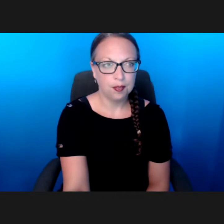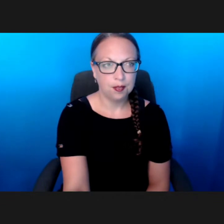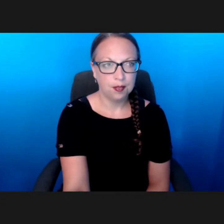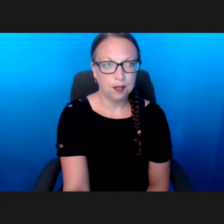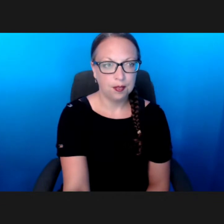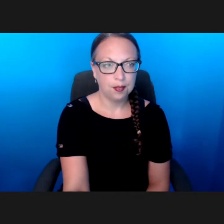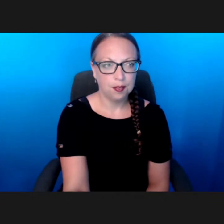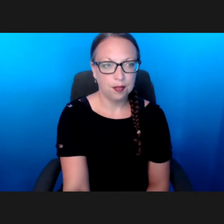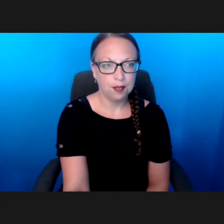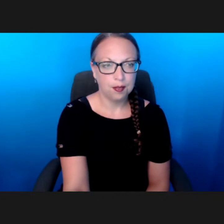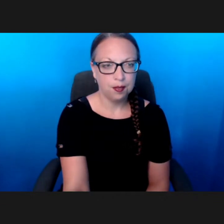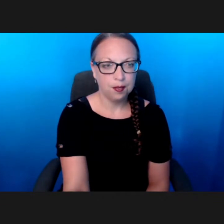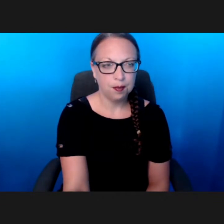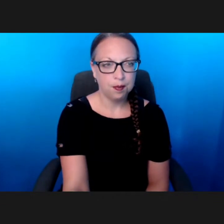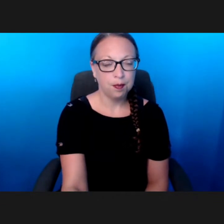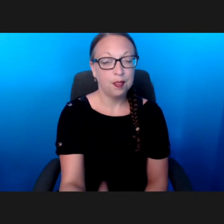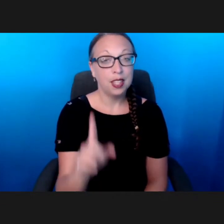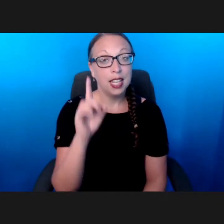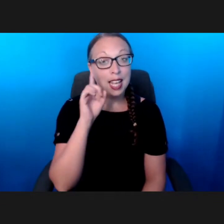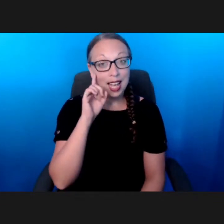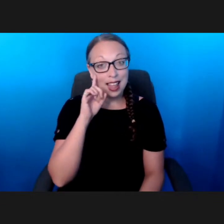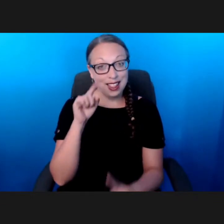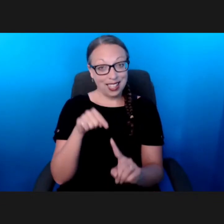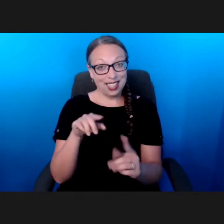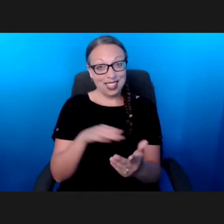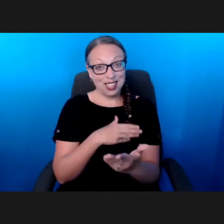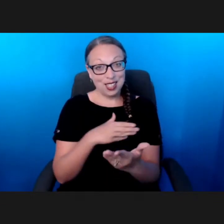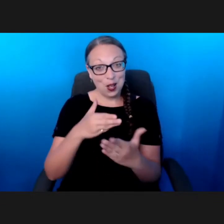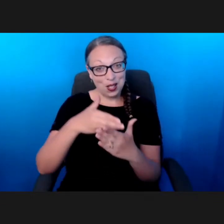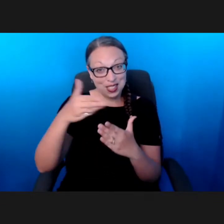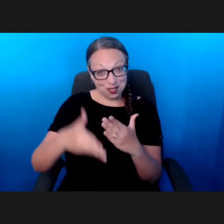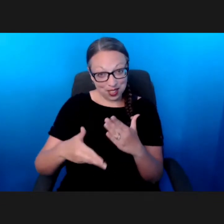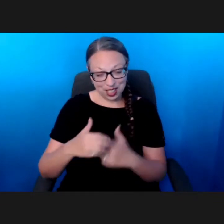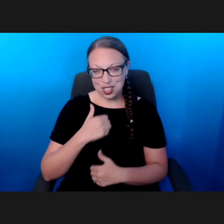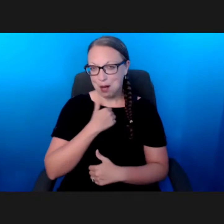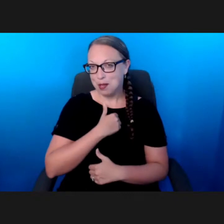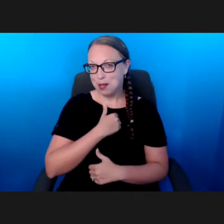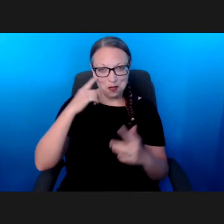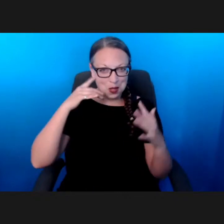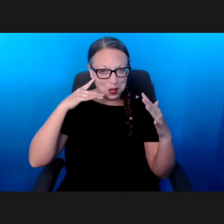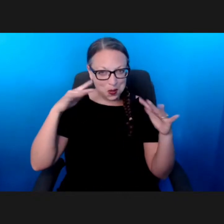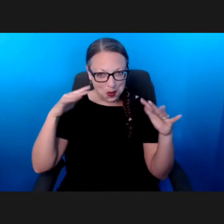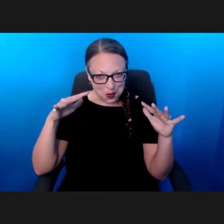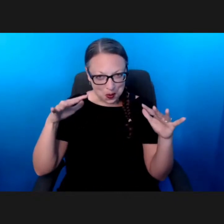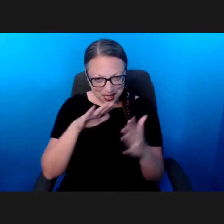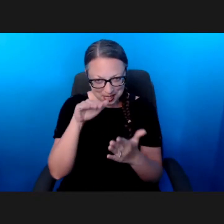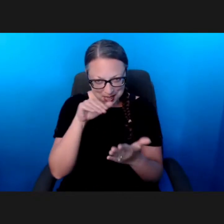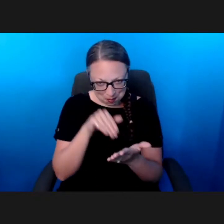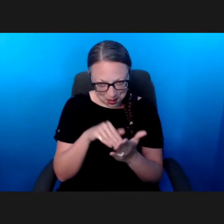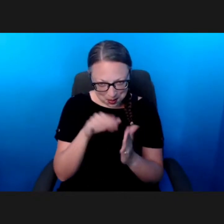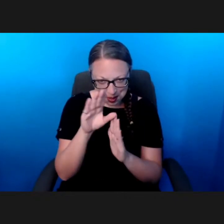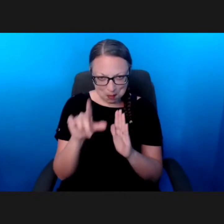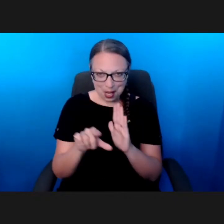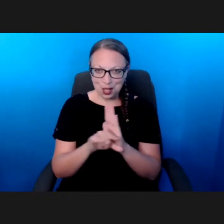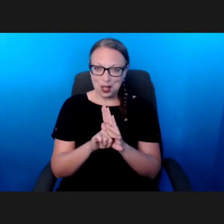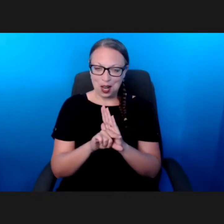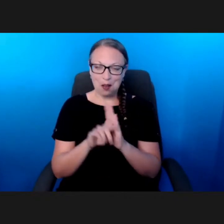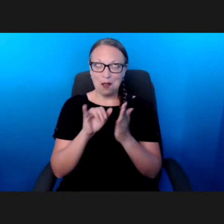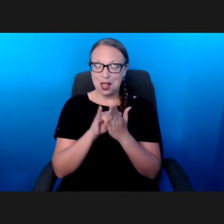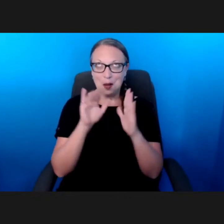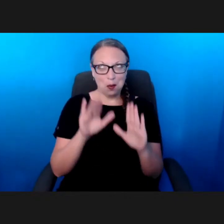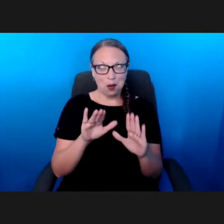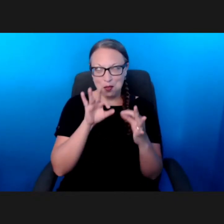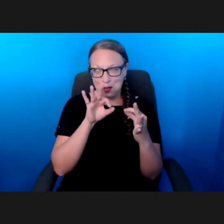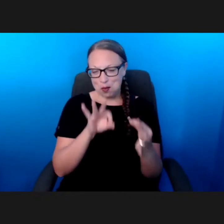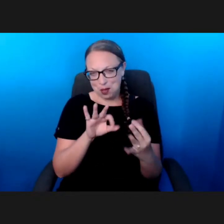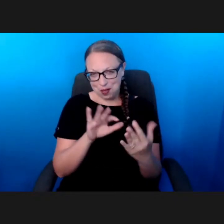I think Kyle's song is finished. Okay. I'm sorry for the noise that I was making in the middle of that wonderful little perfect song,